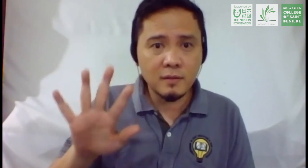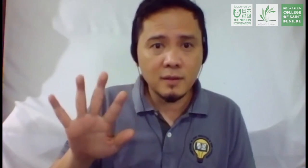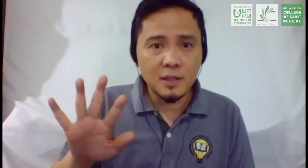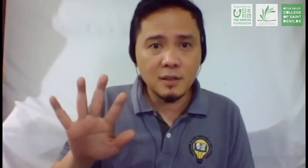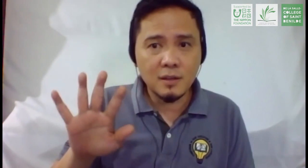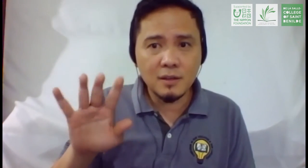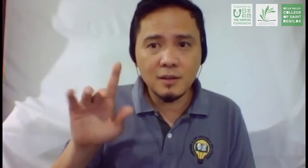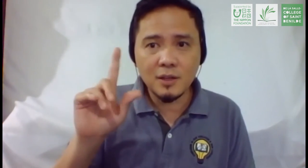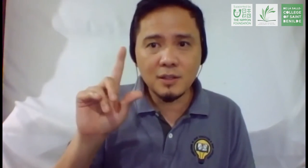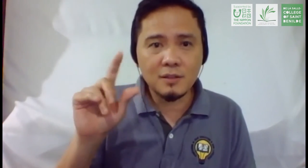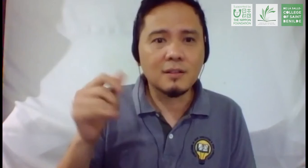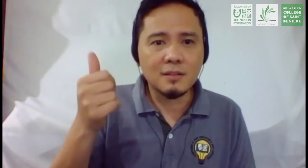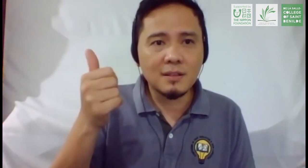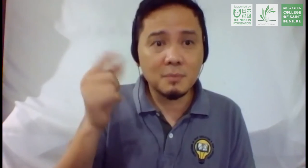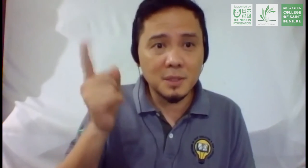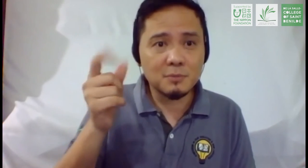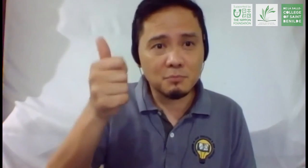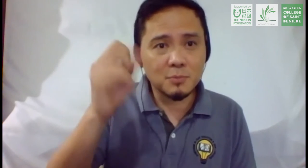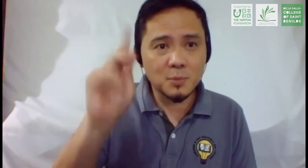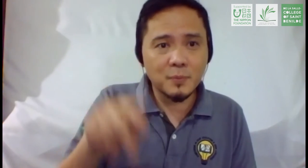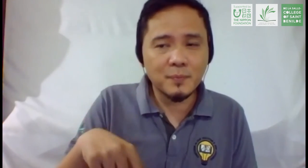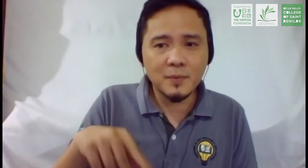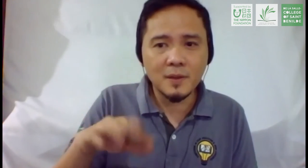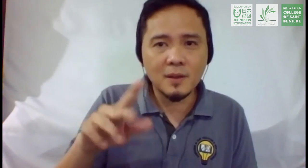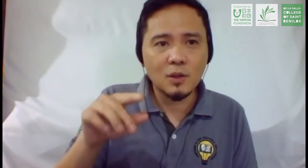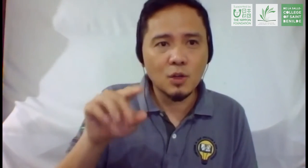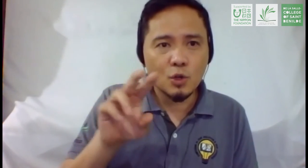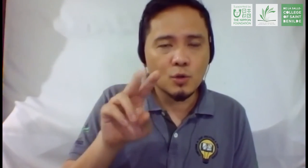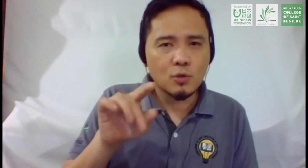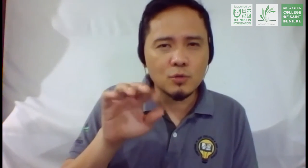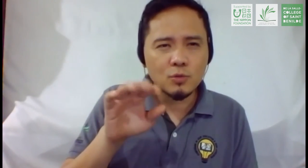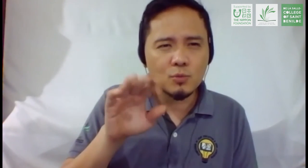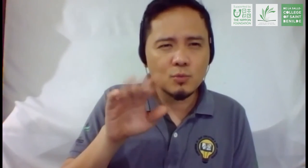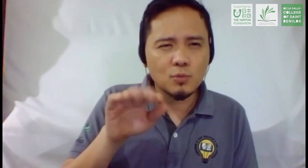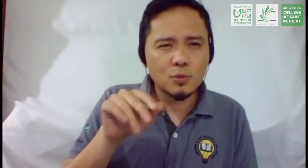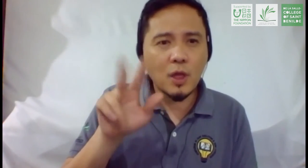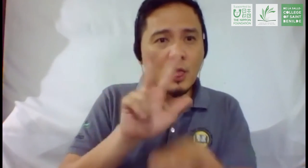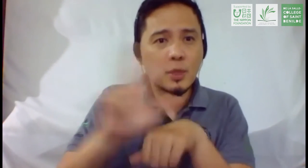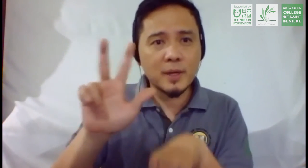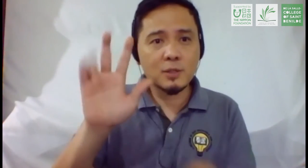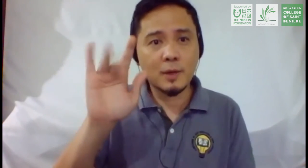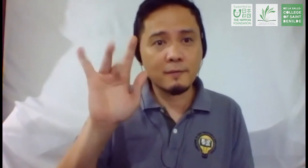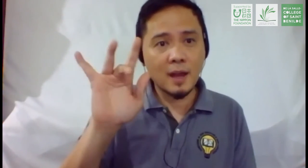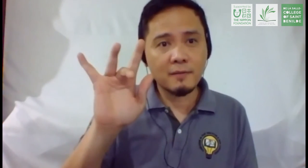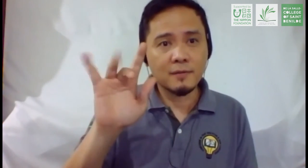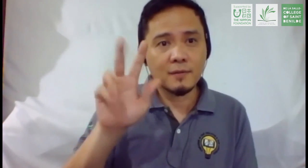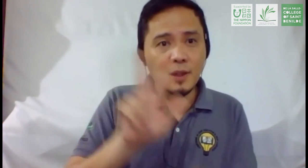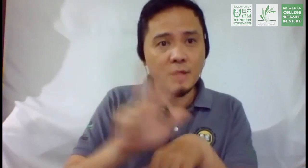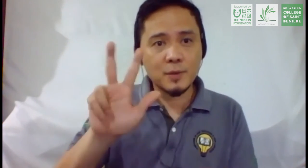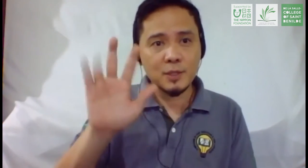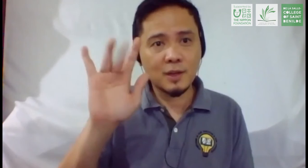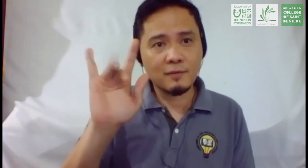10 minutes? Okay. So 2:25 now, 3:25 your time.